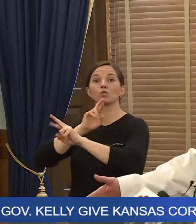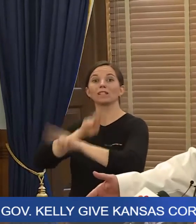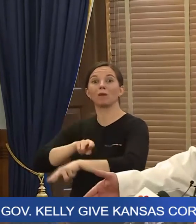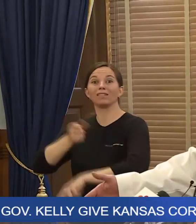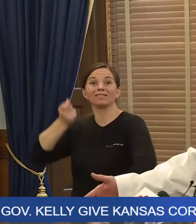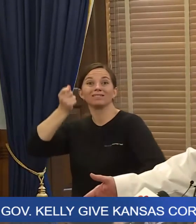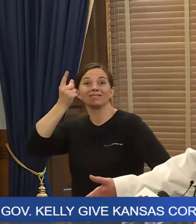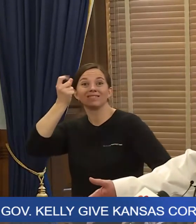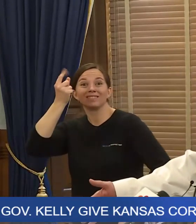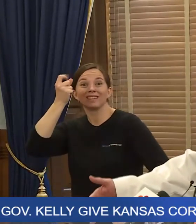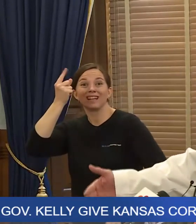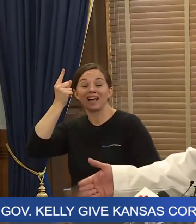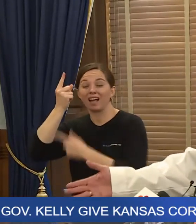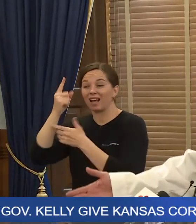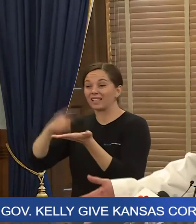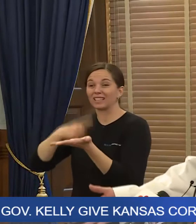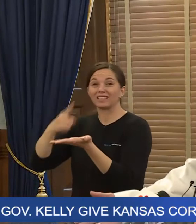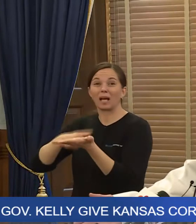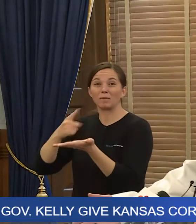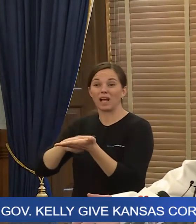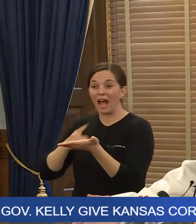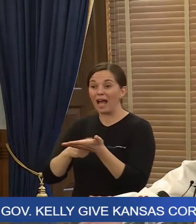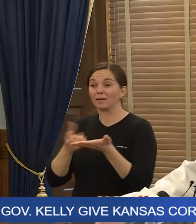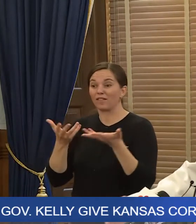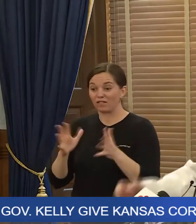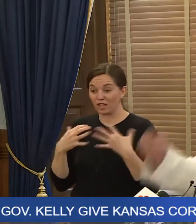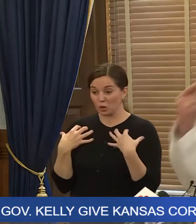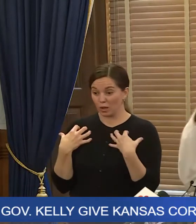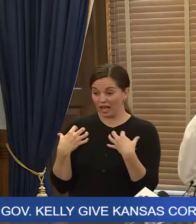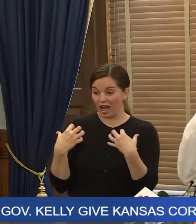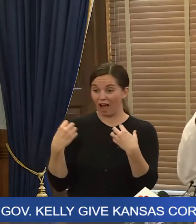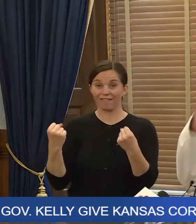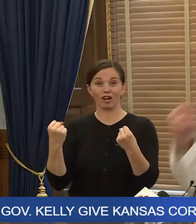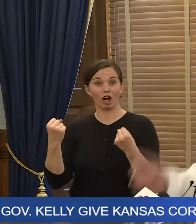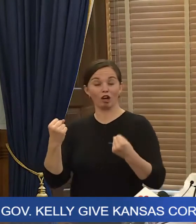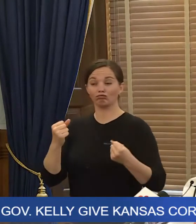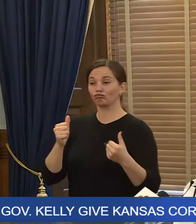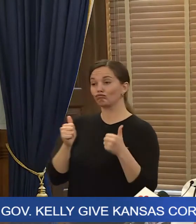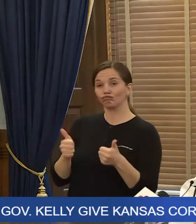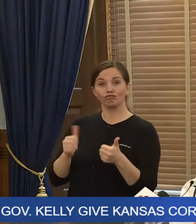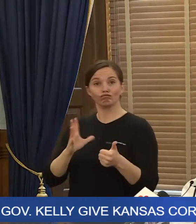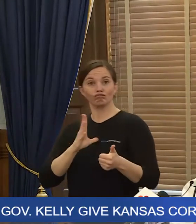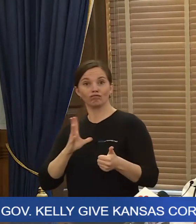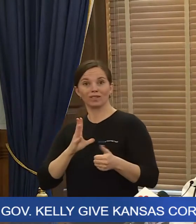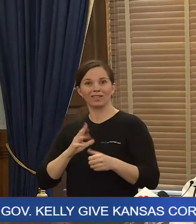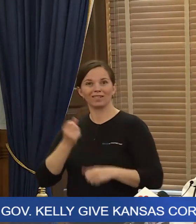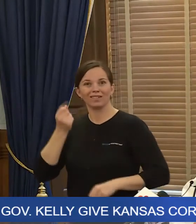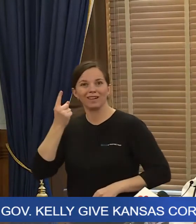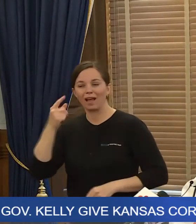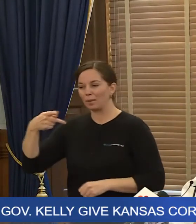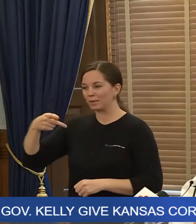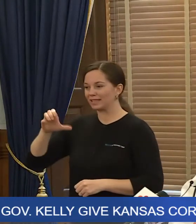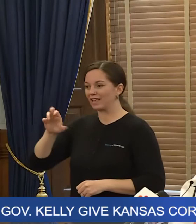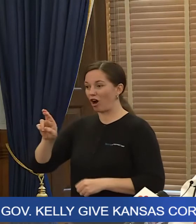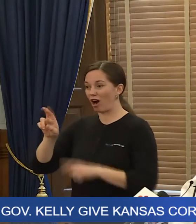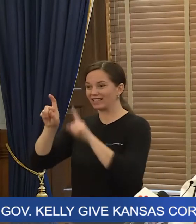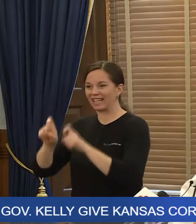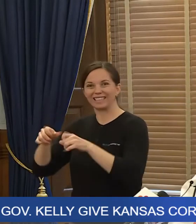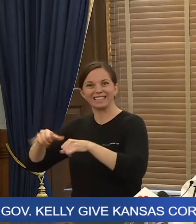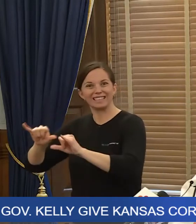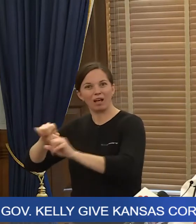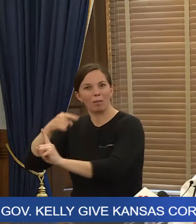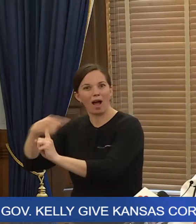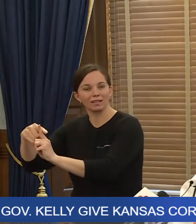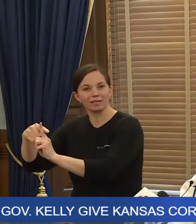days and weeks oftentimes, or even into a couple months, with remaining positive in the PCR test in the nose. And